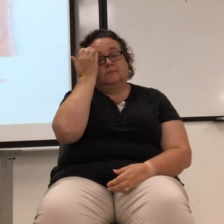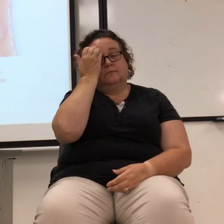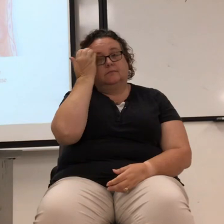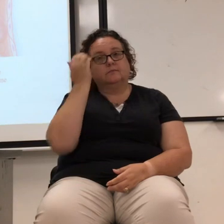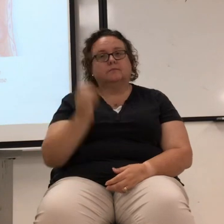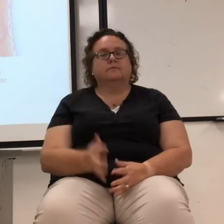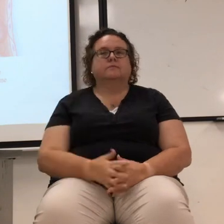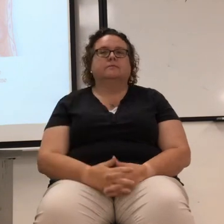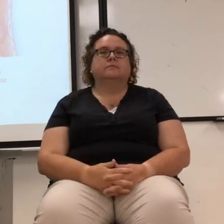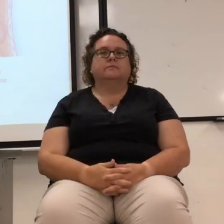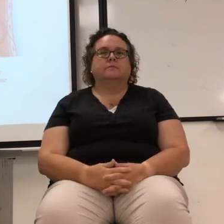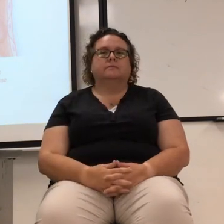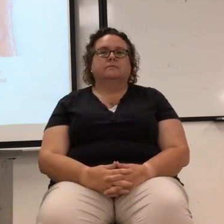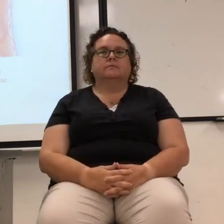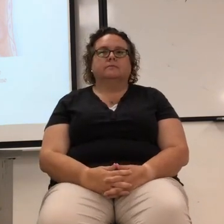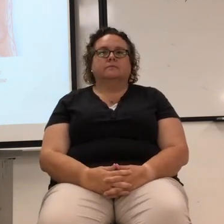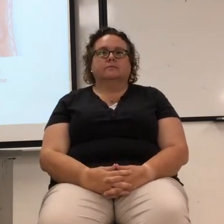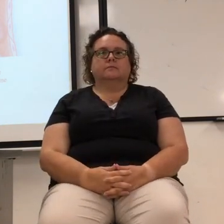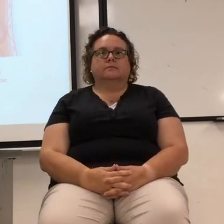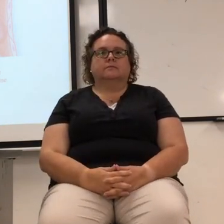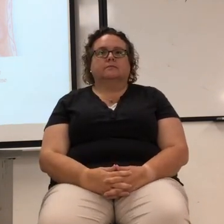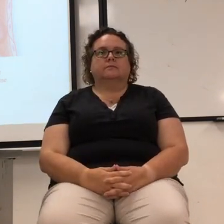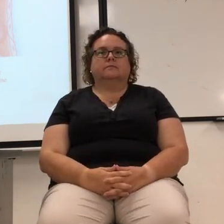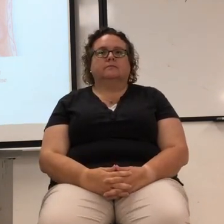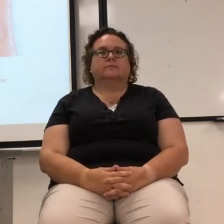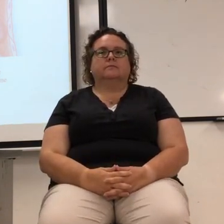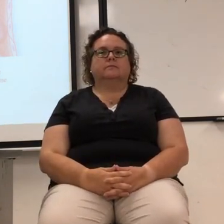a negative